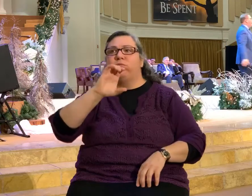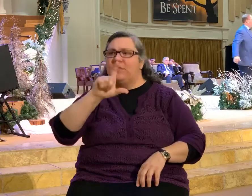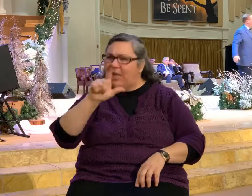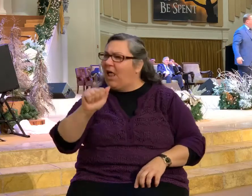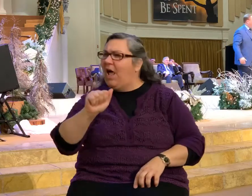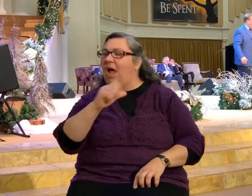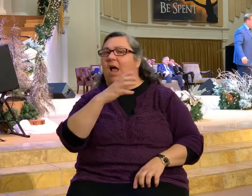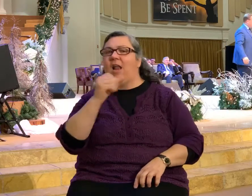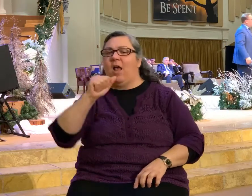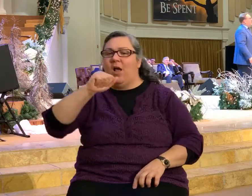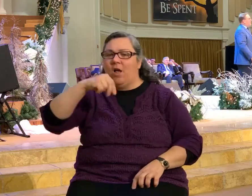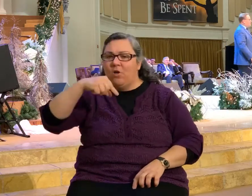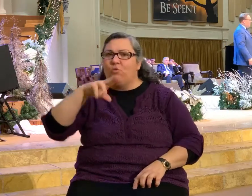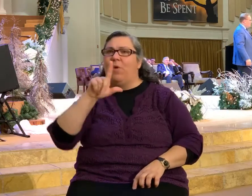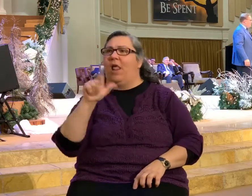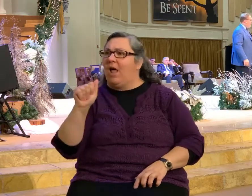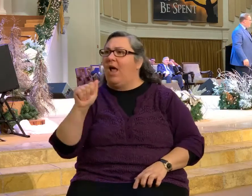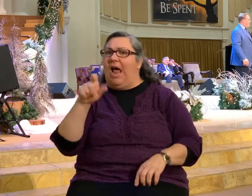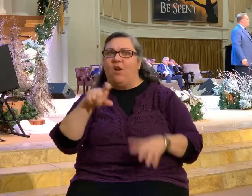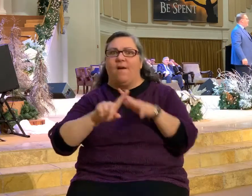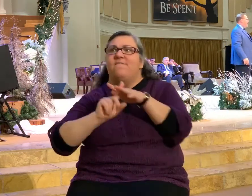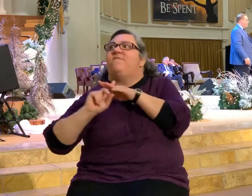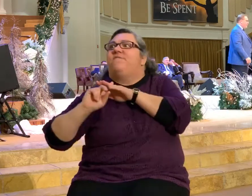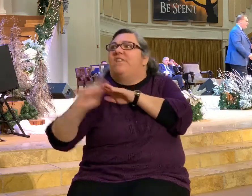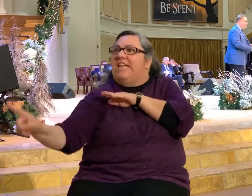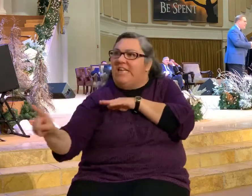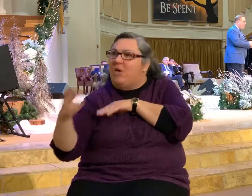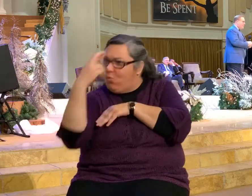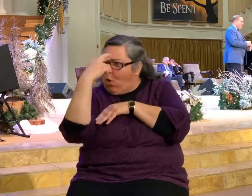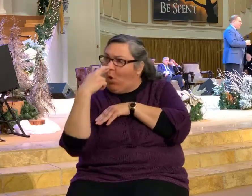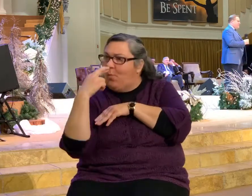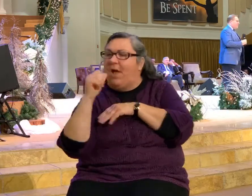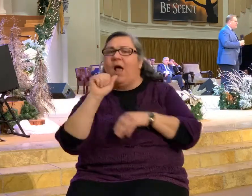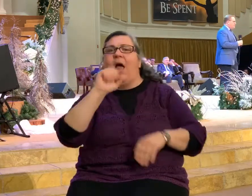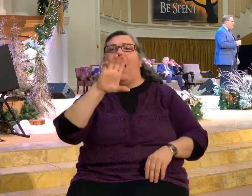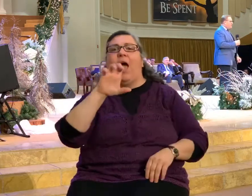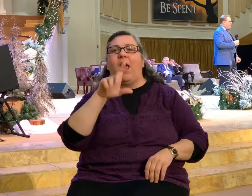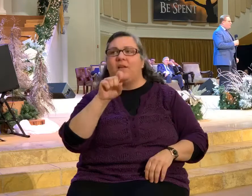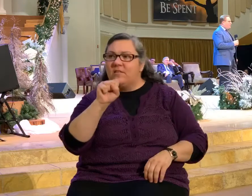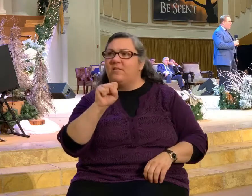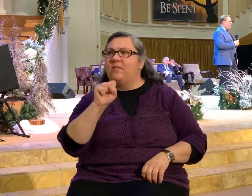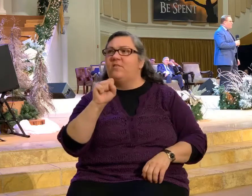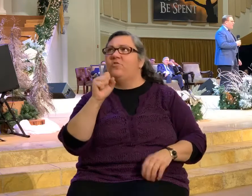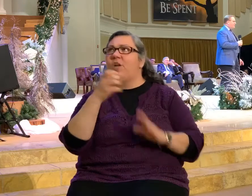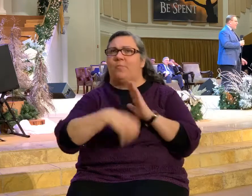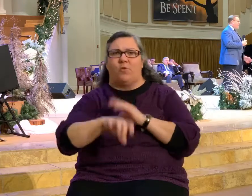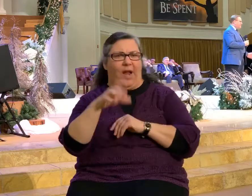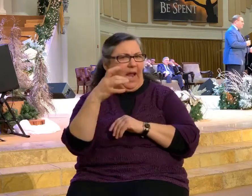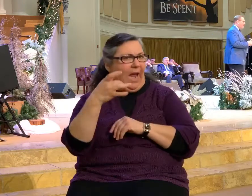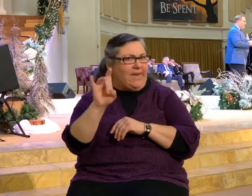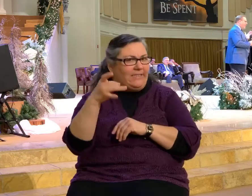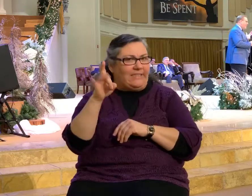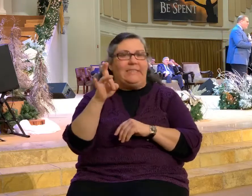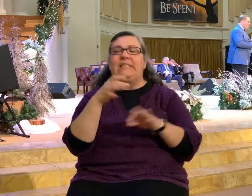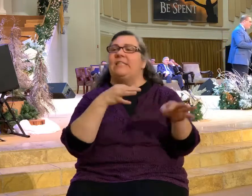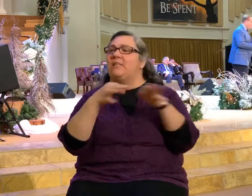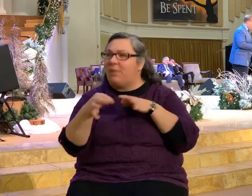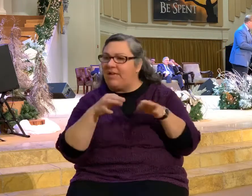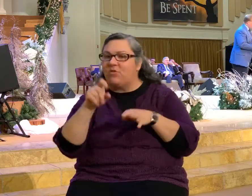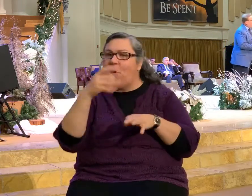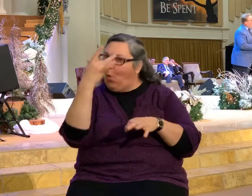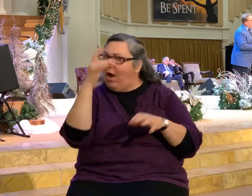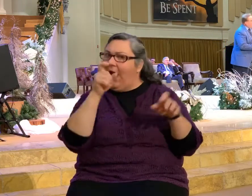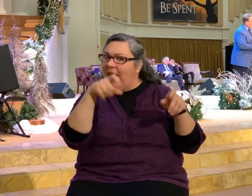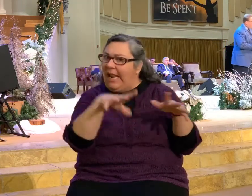wound up having to flee. And it was there in Acts chapter 18 that it tells us that they were part of that diaspora that had to